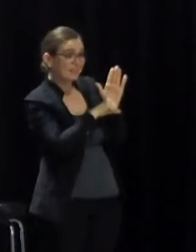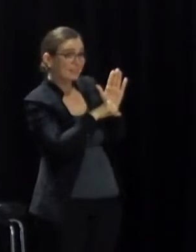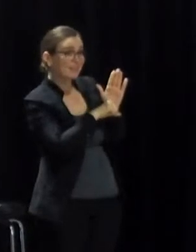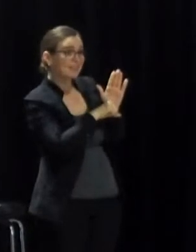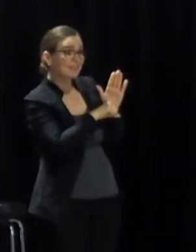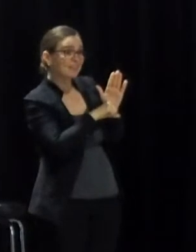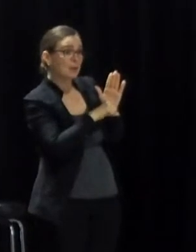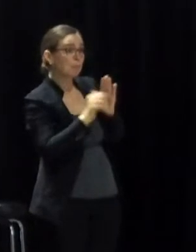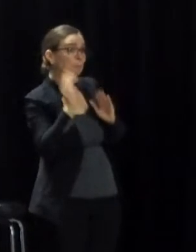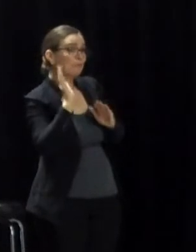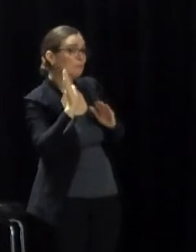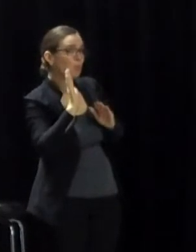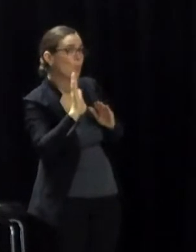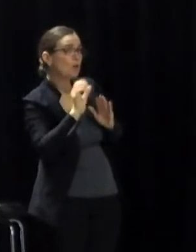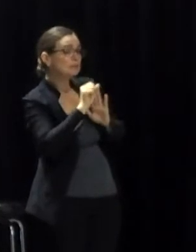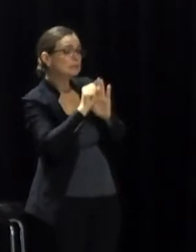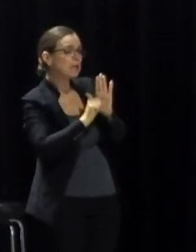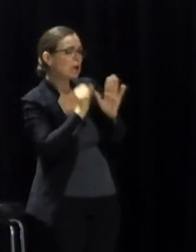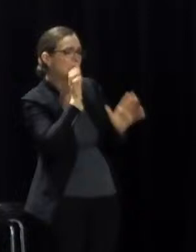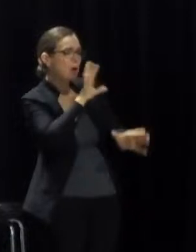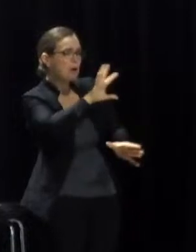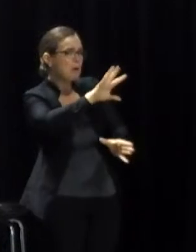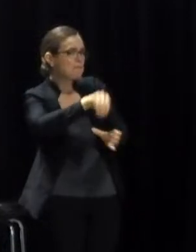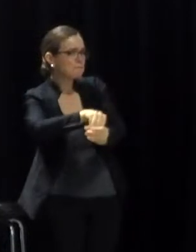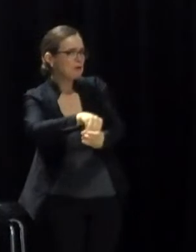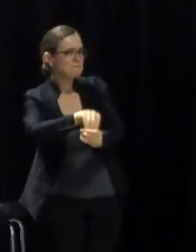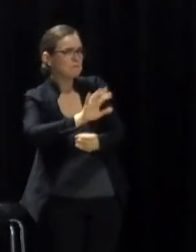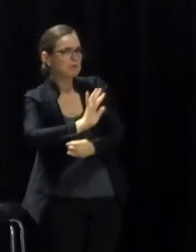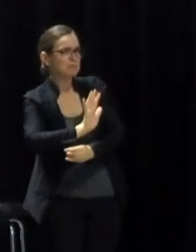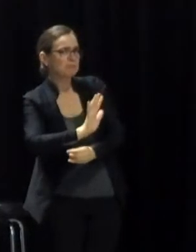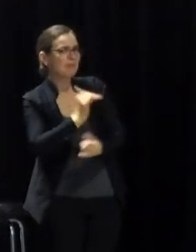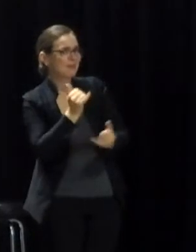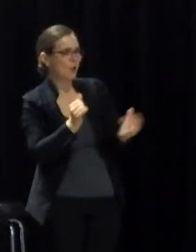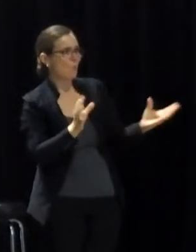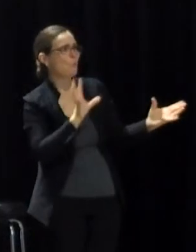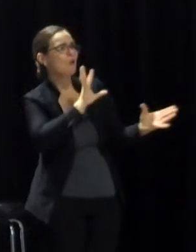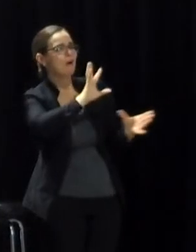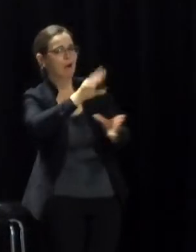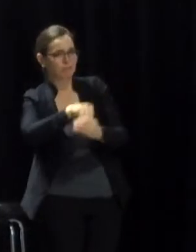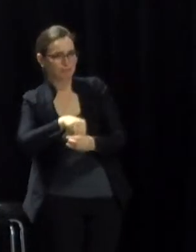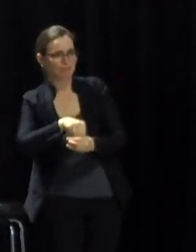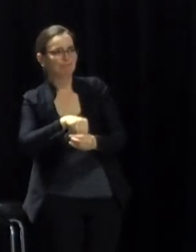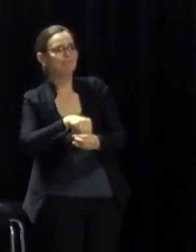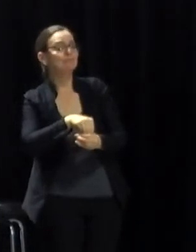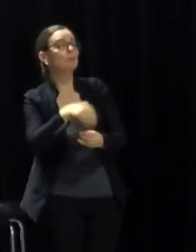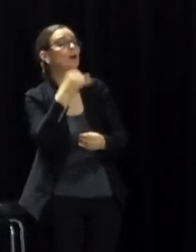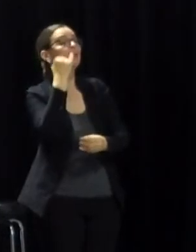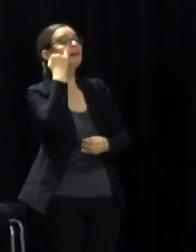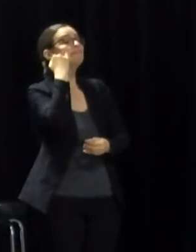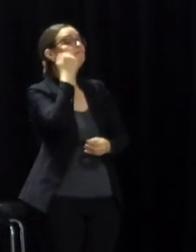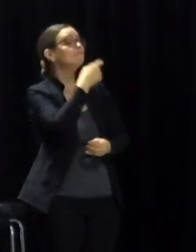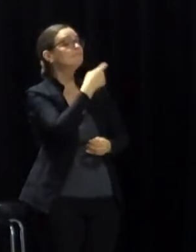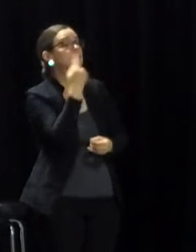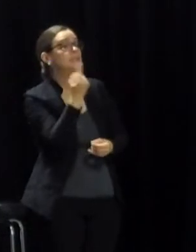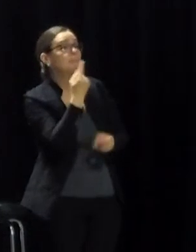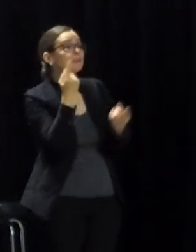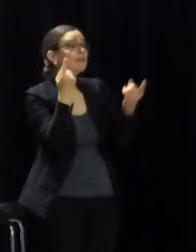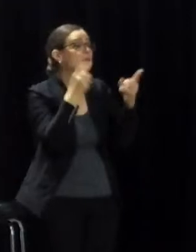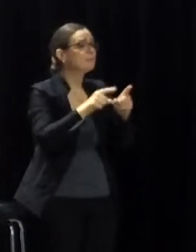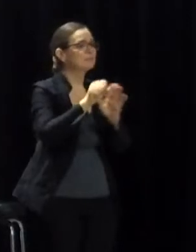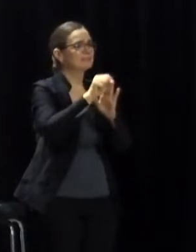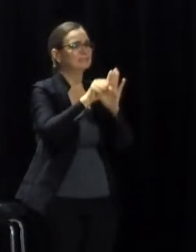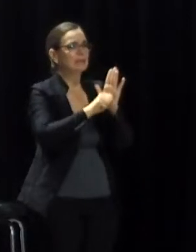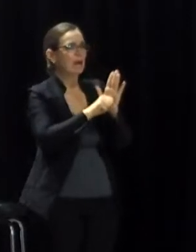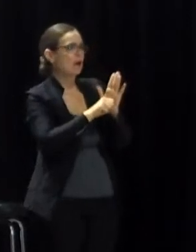them unless the case state suddenly drops out and say we can't help. Then we have an army of people who will be available